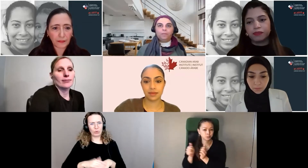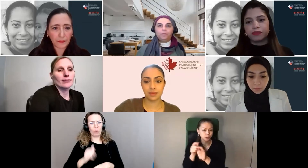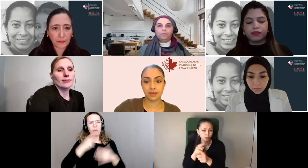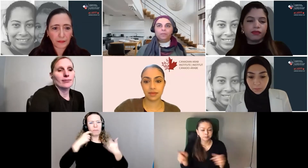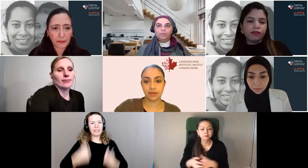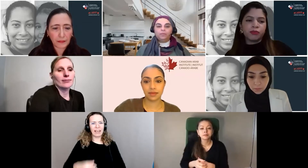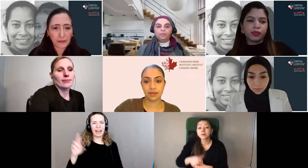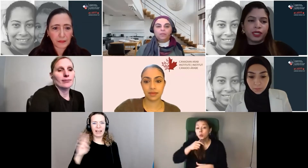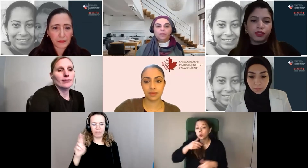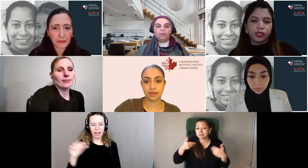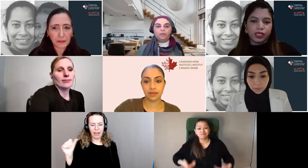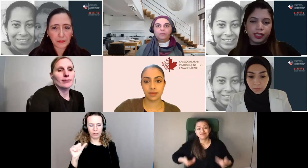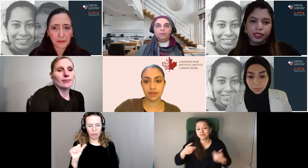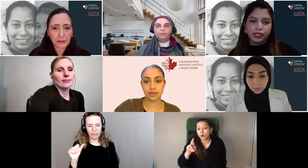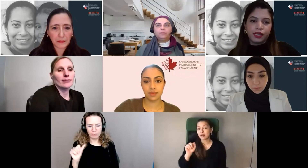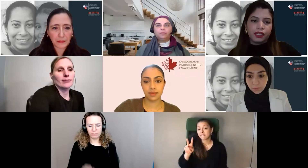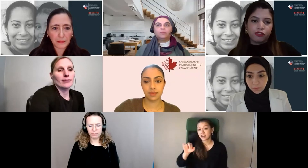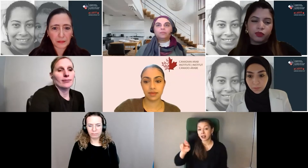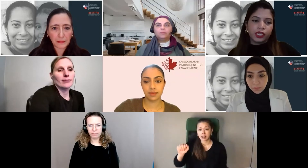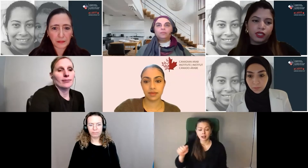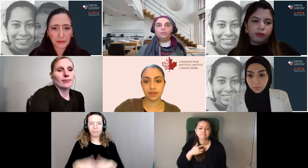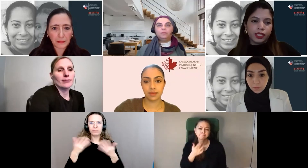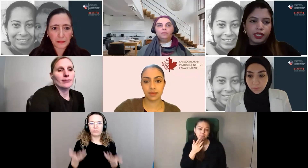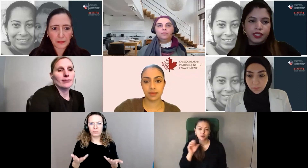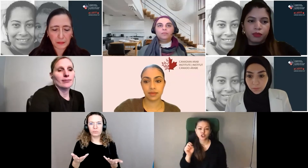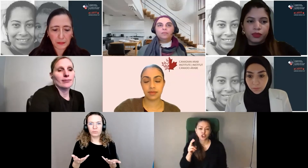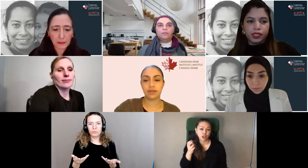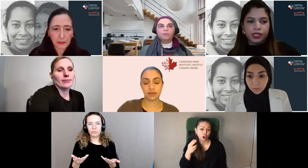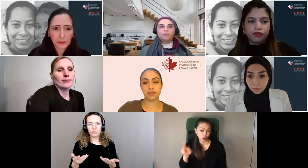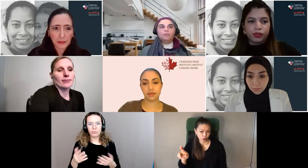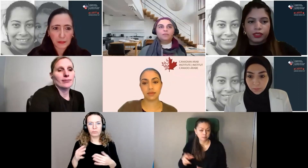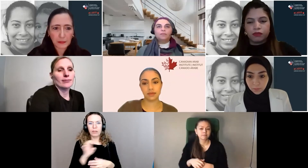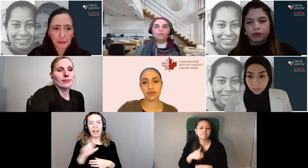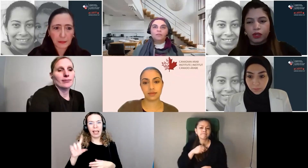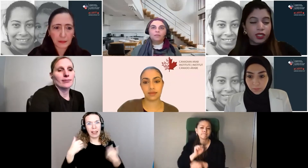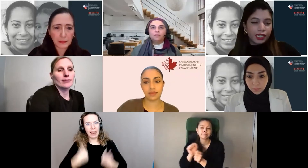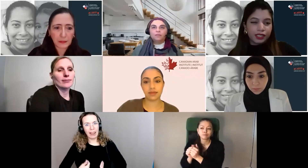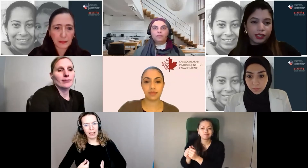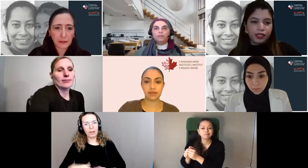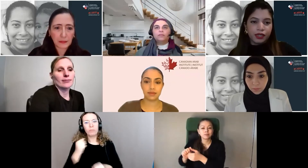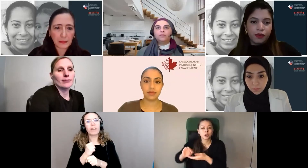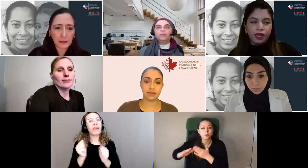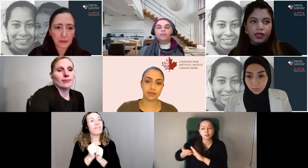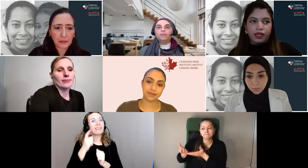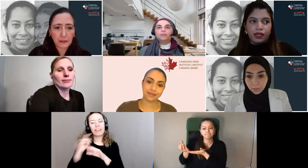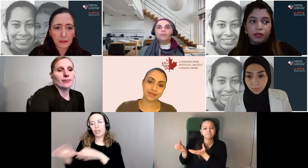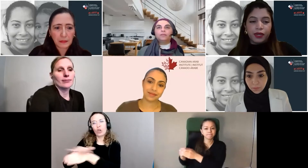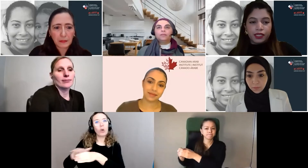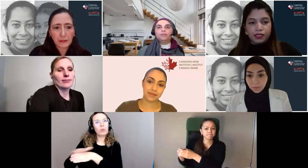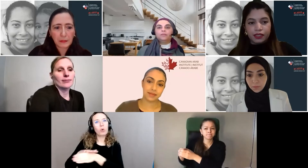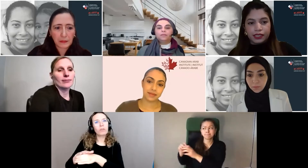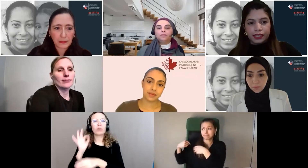Anthony. My pronouns are she, her, and I've been working with marginalized communities for almost 8 years now.